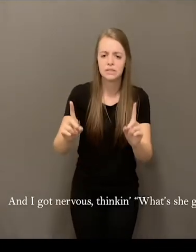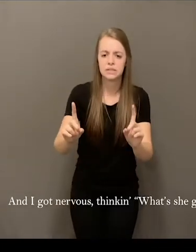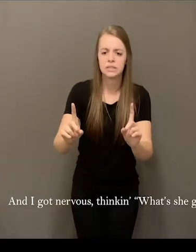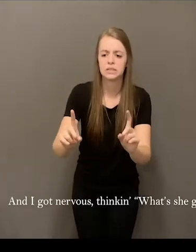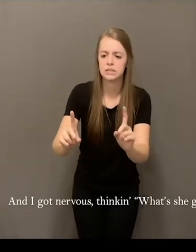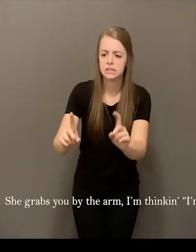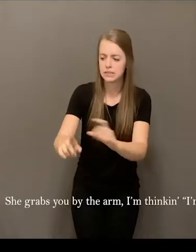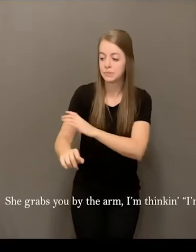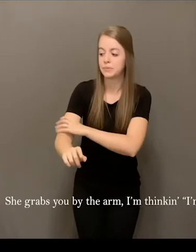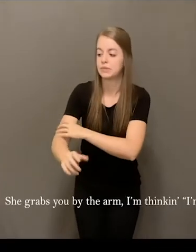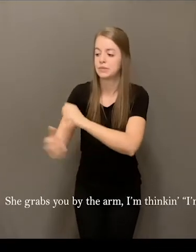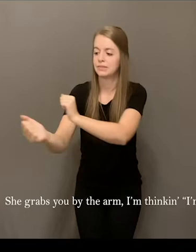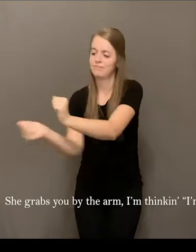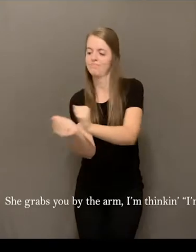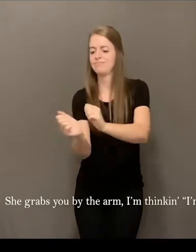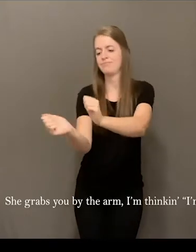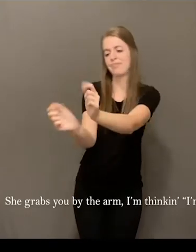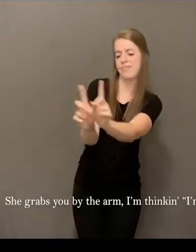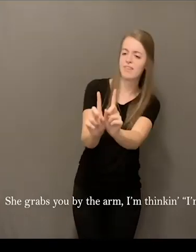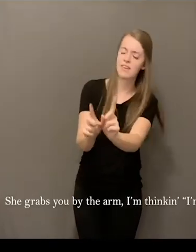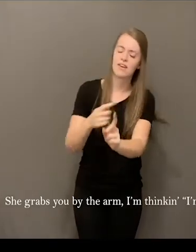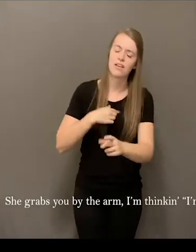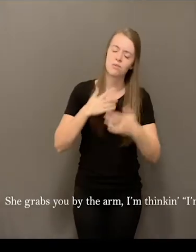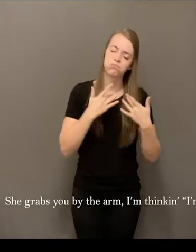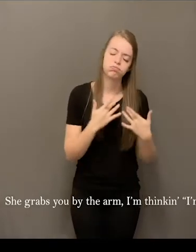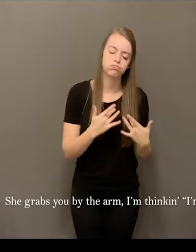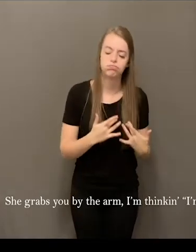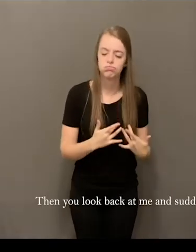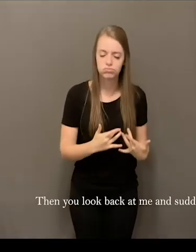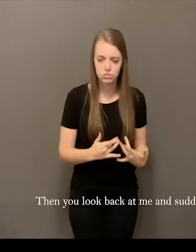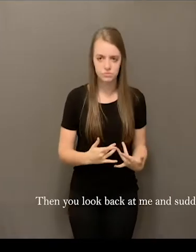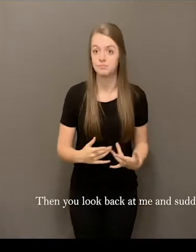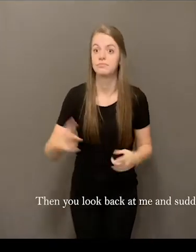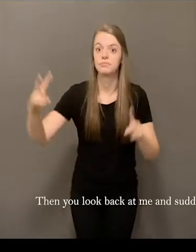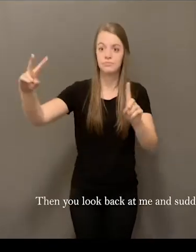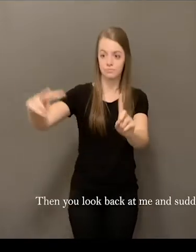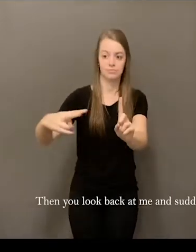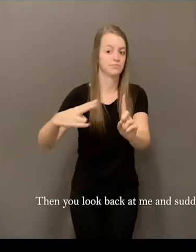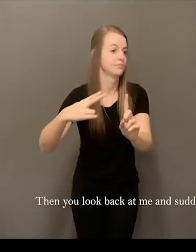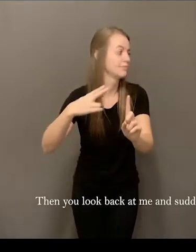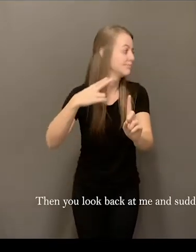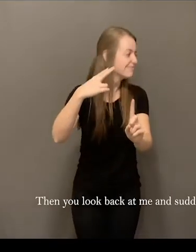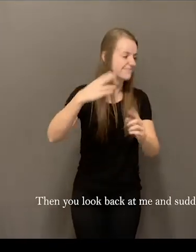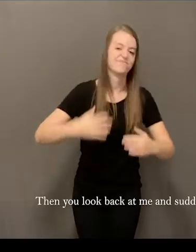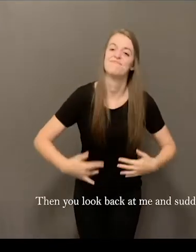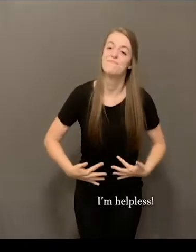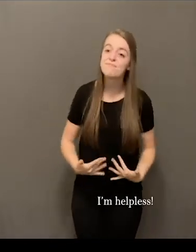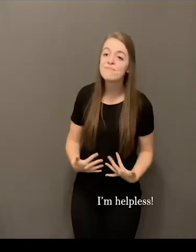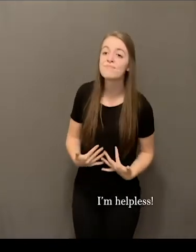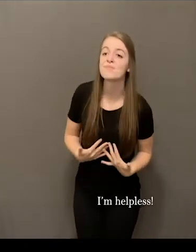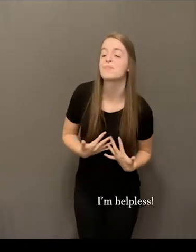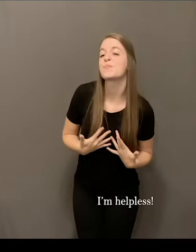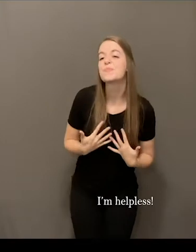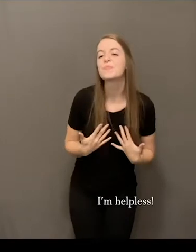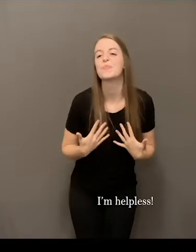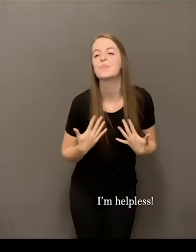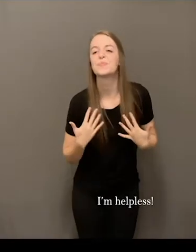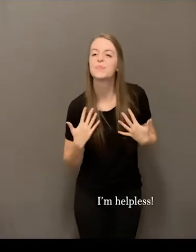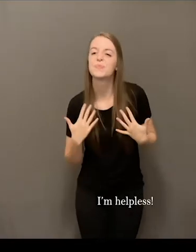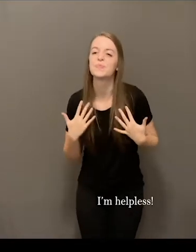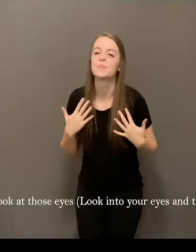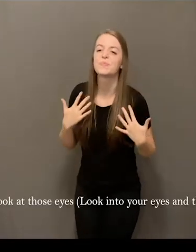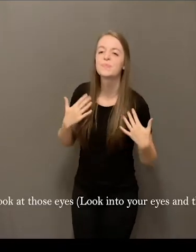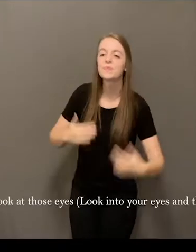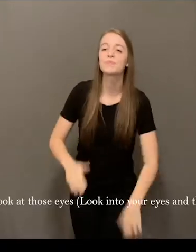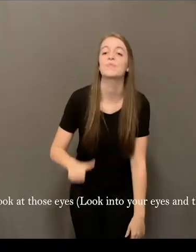she gonna do? She grabs you by the arm, I'm thinking I'm through. Then you look back at me and suddenly I'm